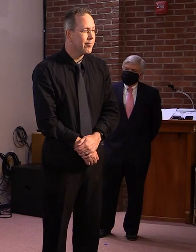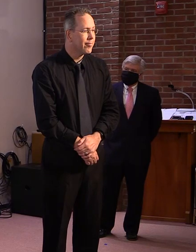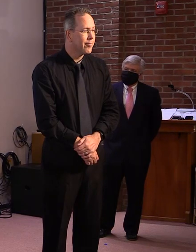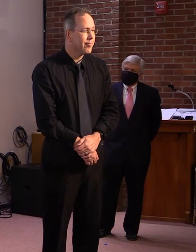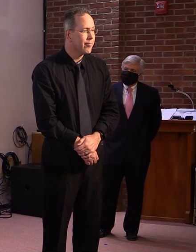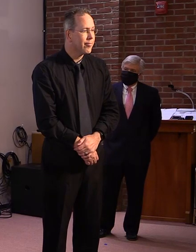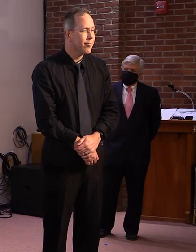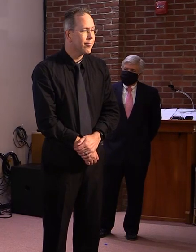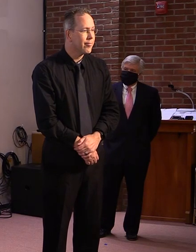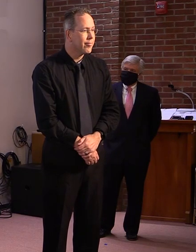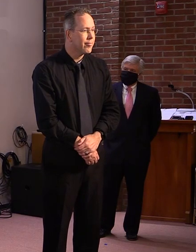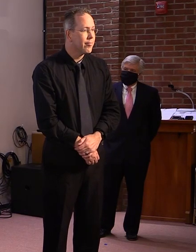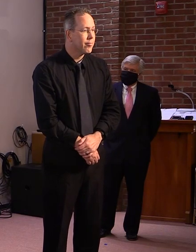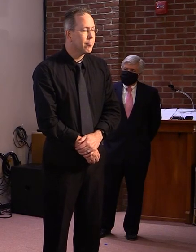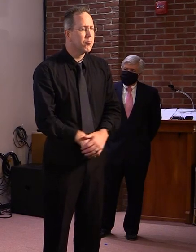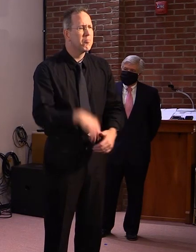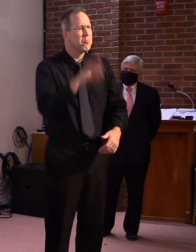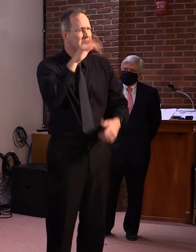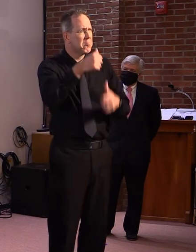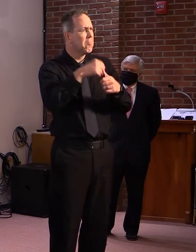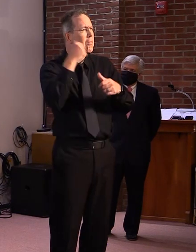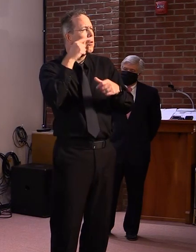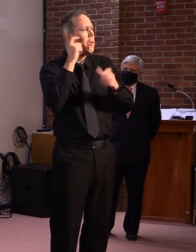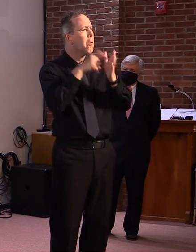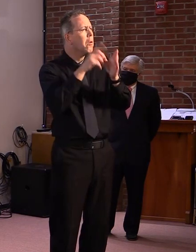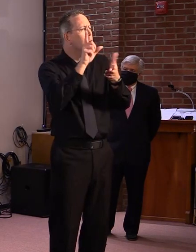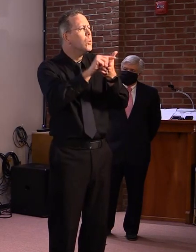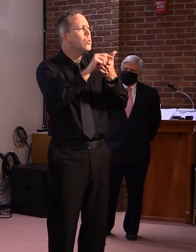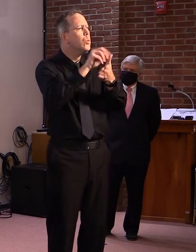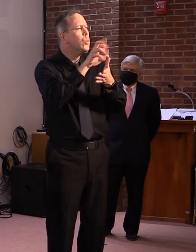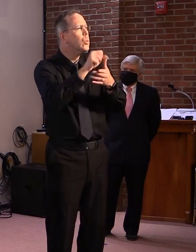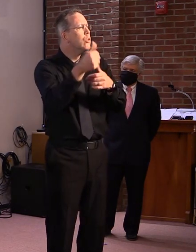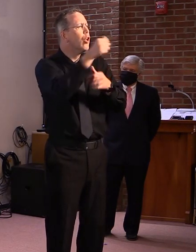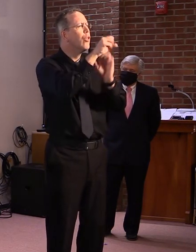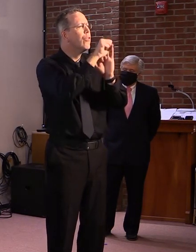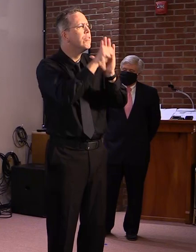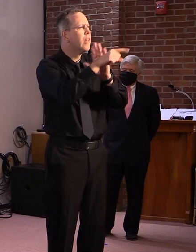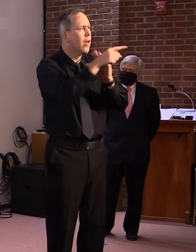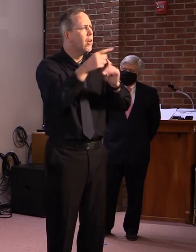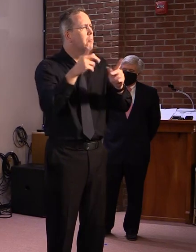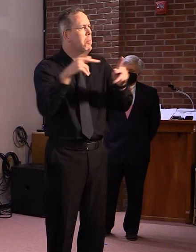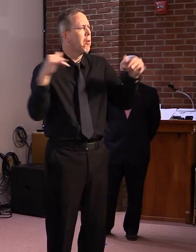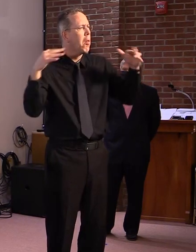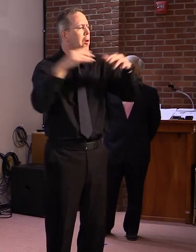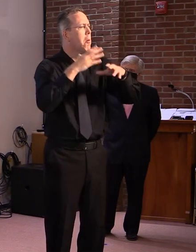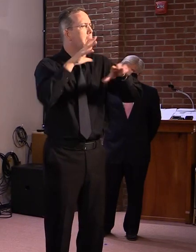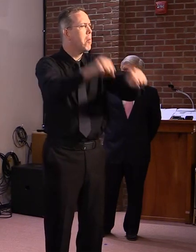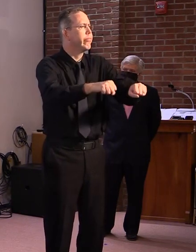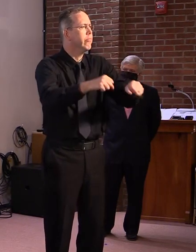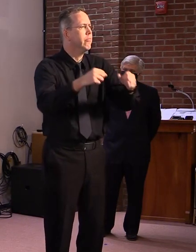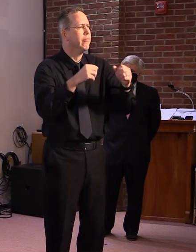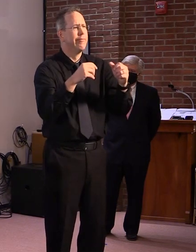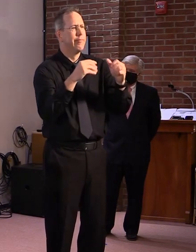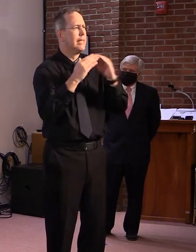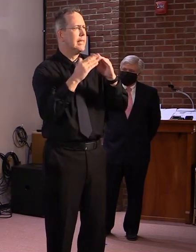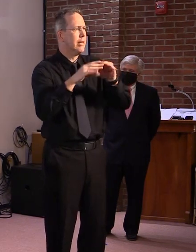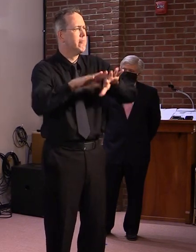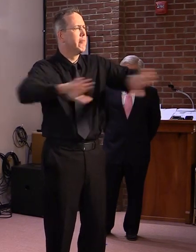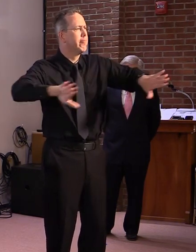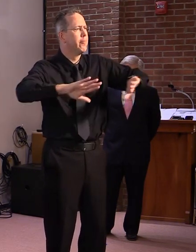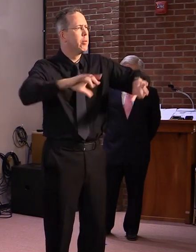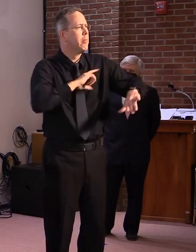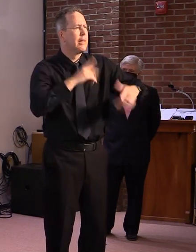Guy, first of all, I did take a look over the weekend at the situation in Seattle, and it certainly is bizarre